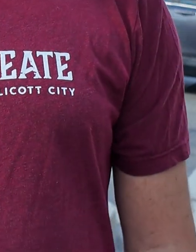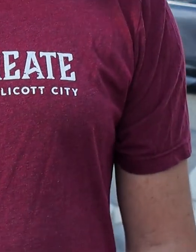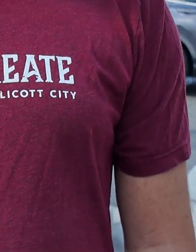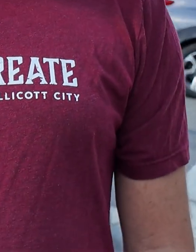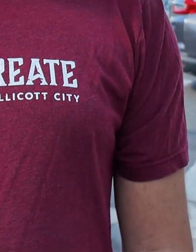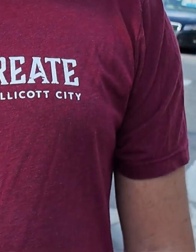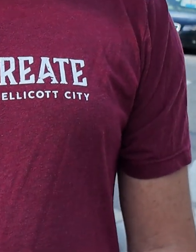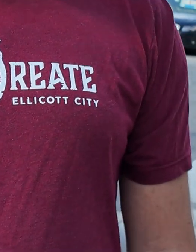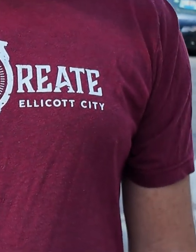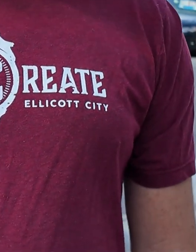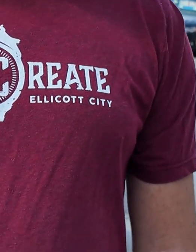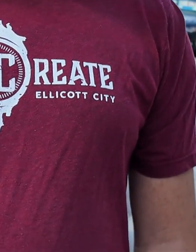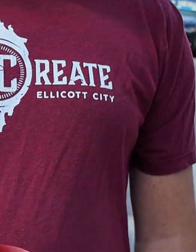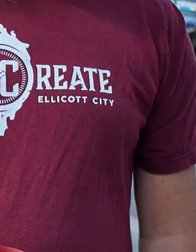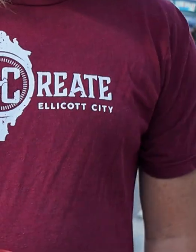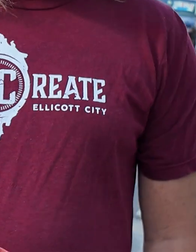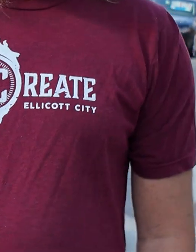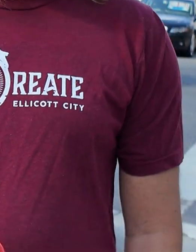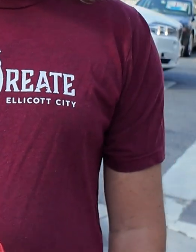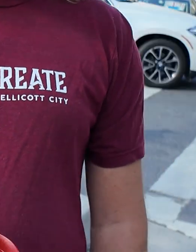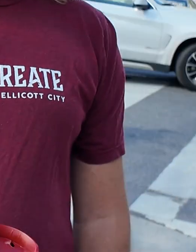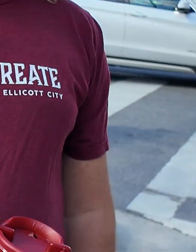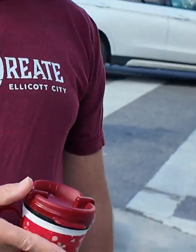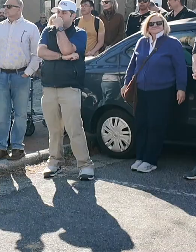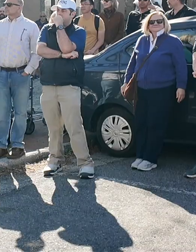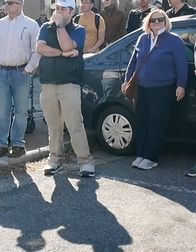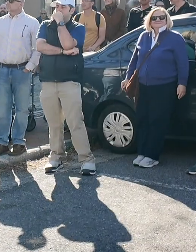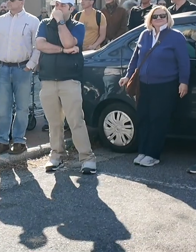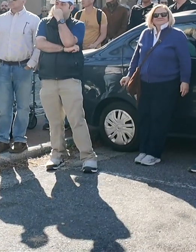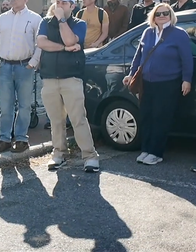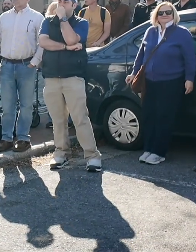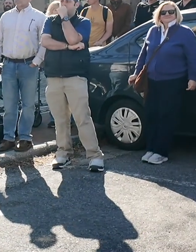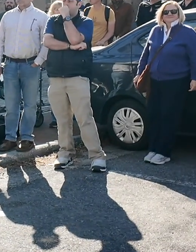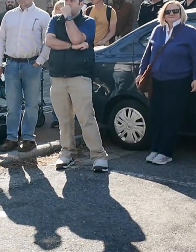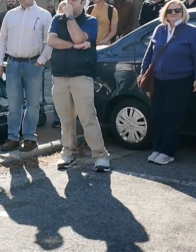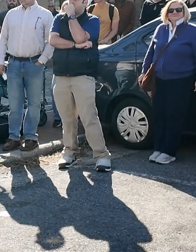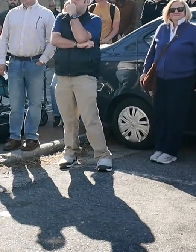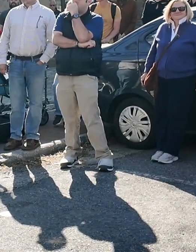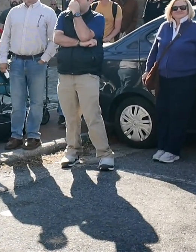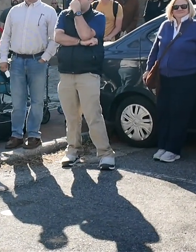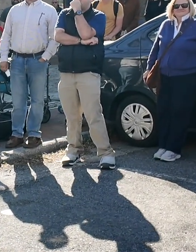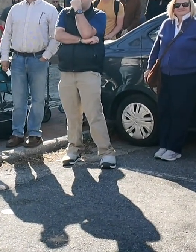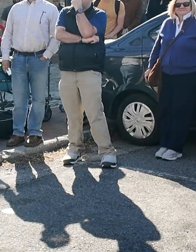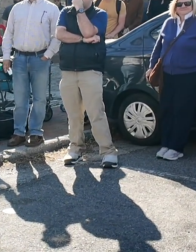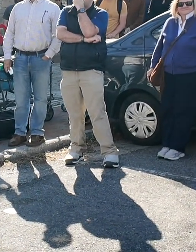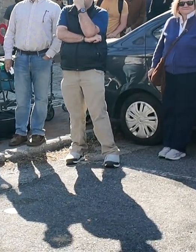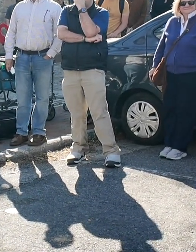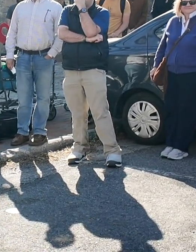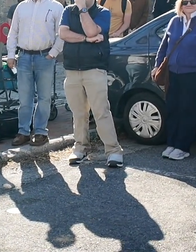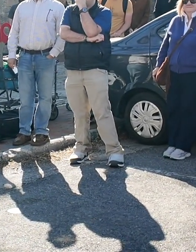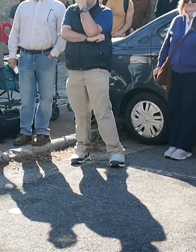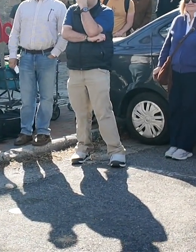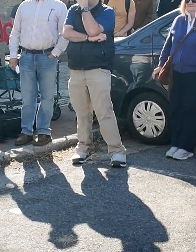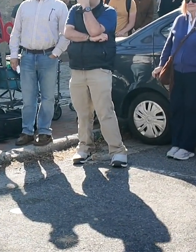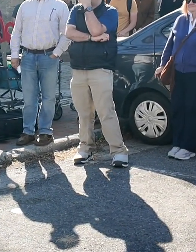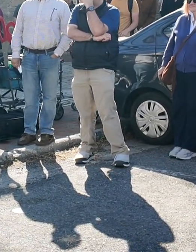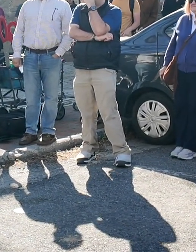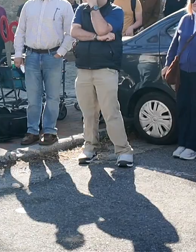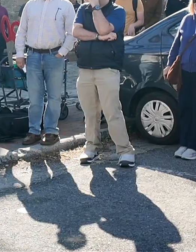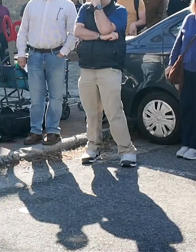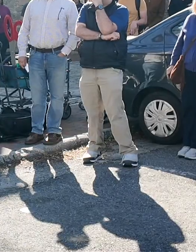To the many donors and supporters who raised more than $30,000 to fabricate this new